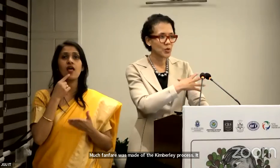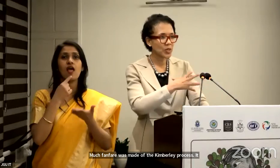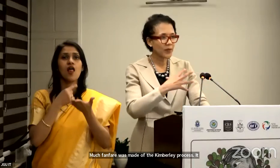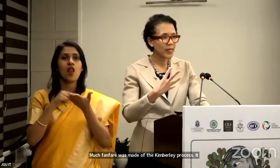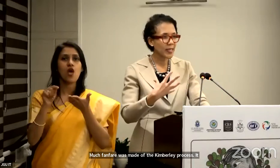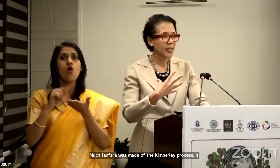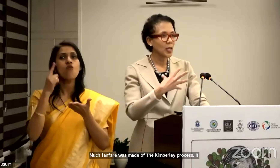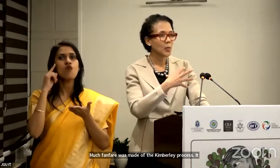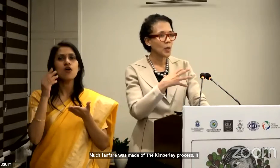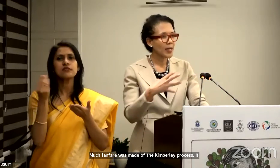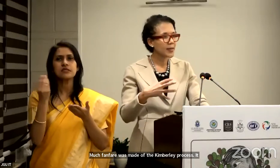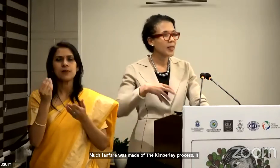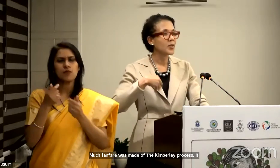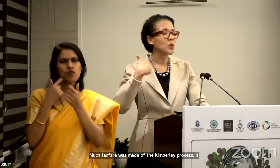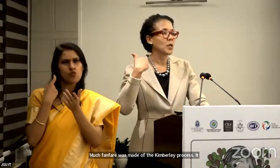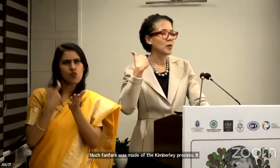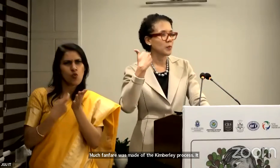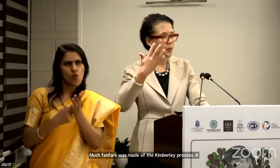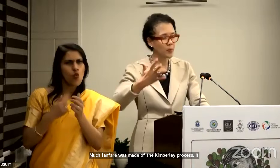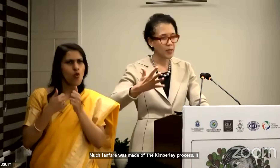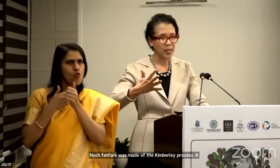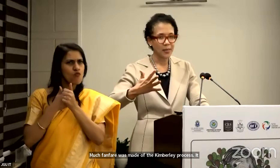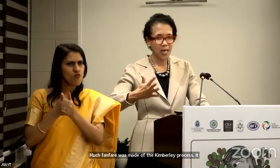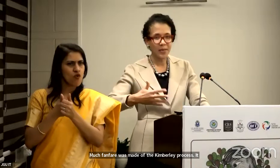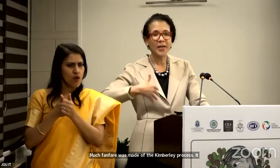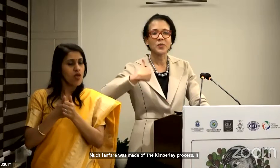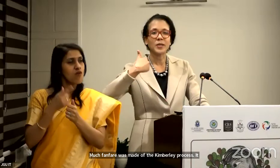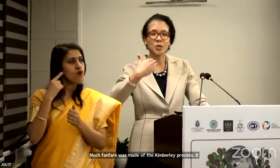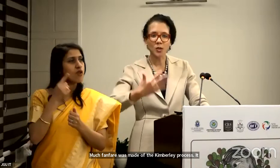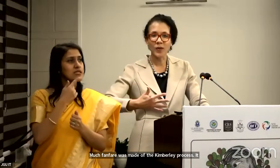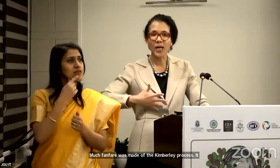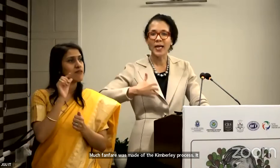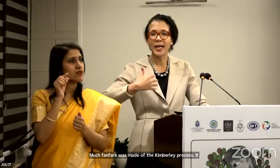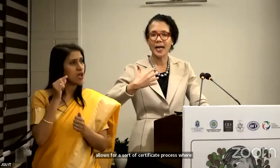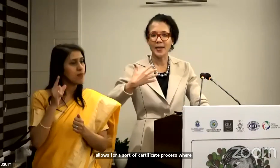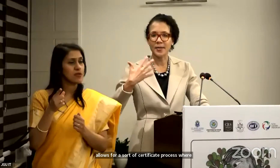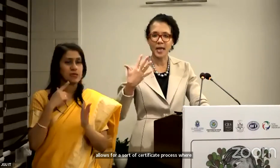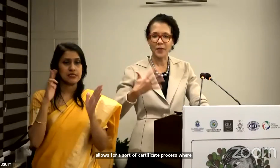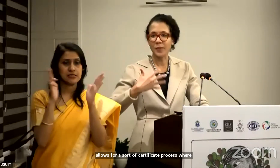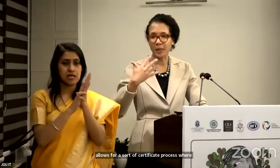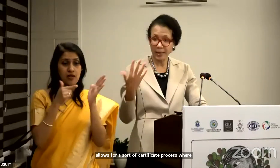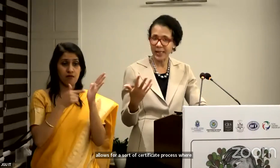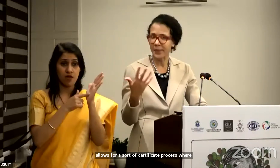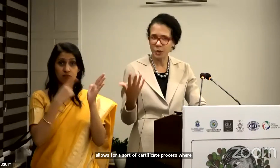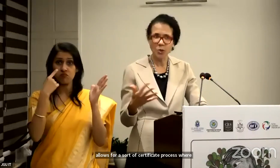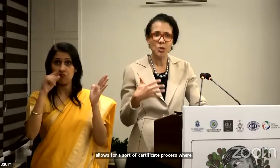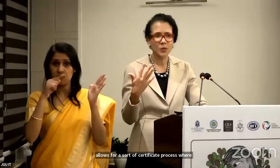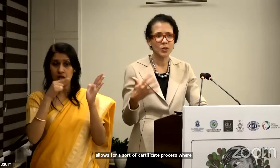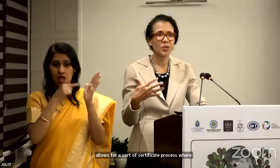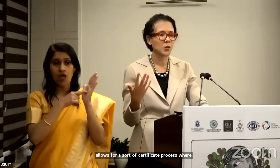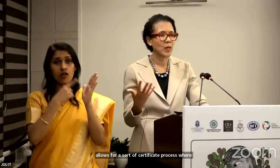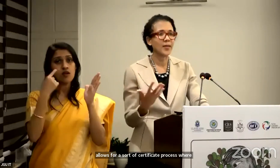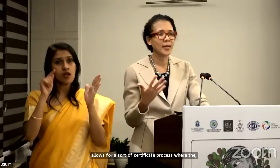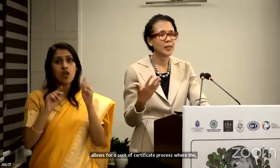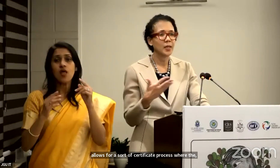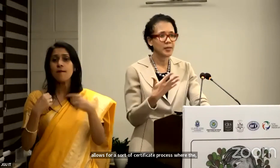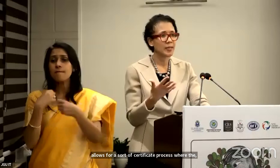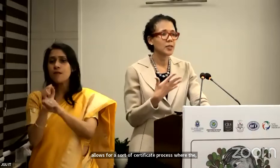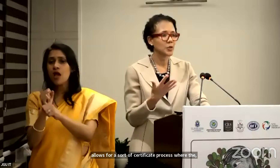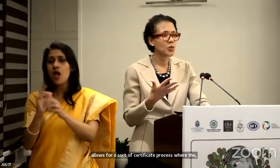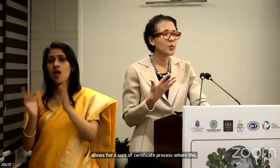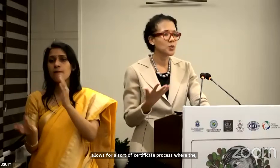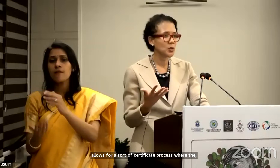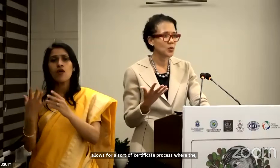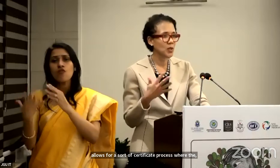sort of certificate process where the diamonds have to be certified as having been cleanly produced in a way that